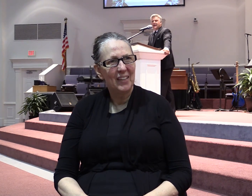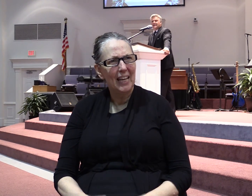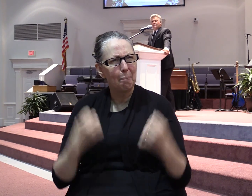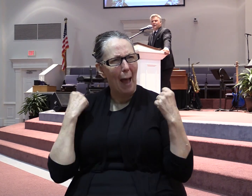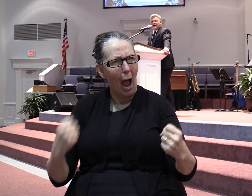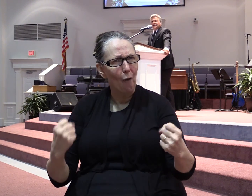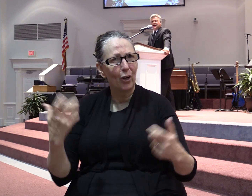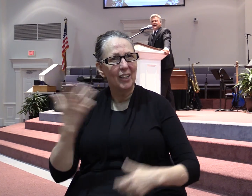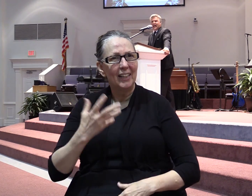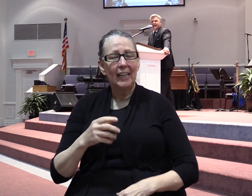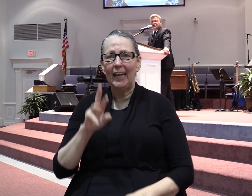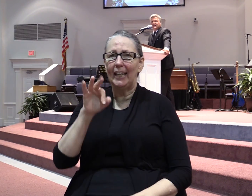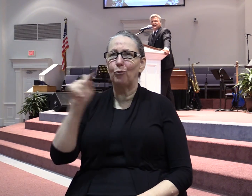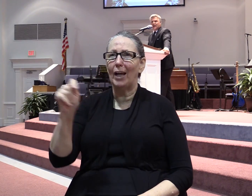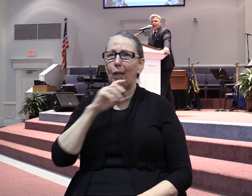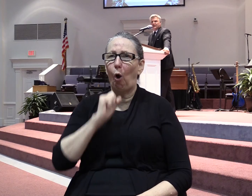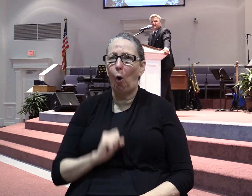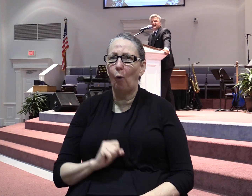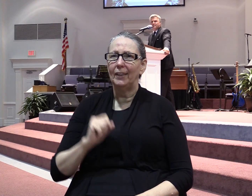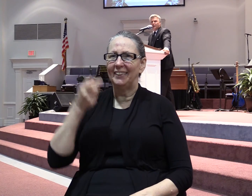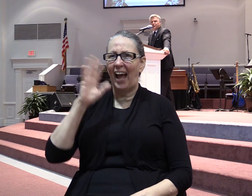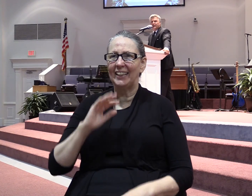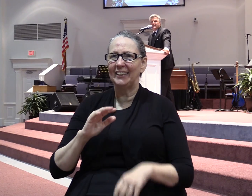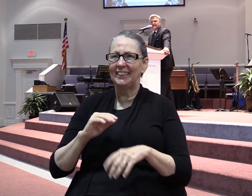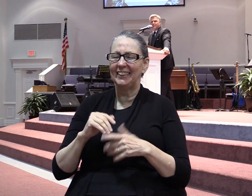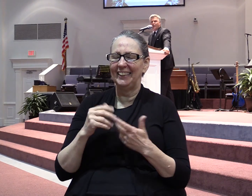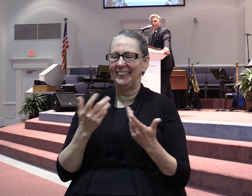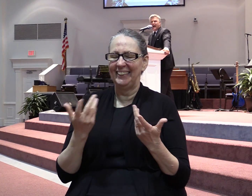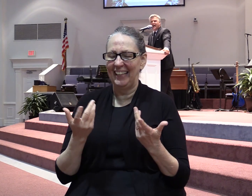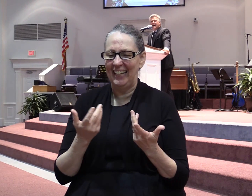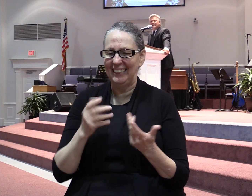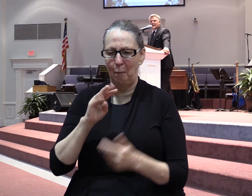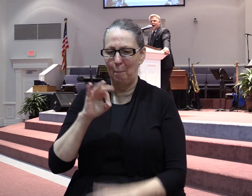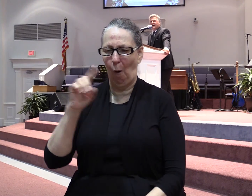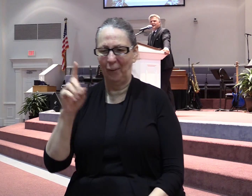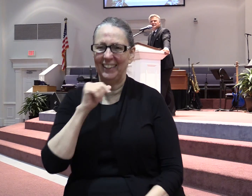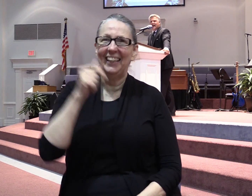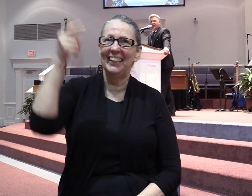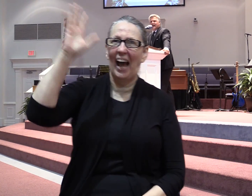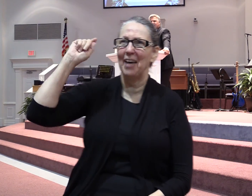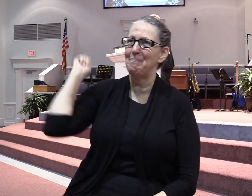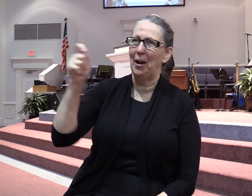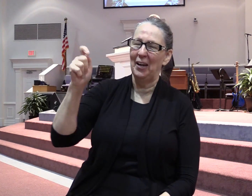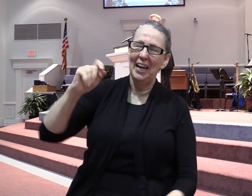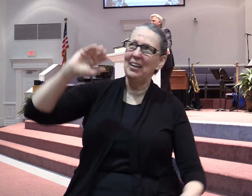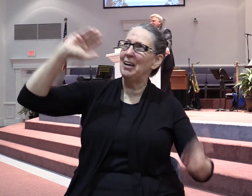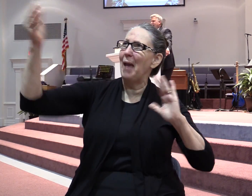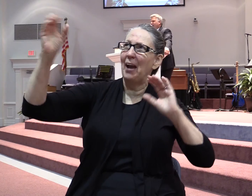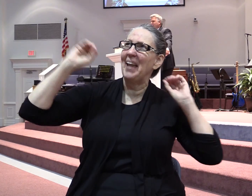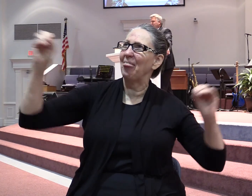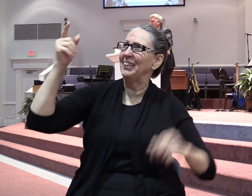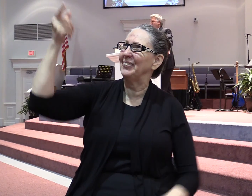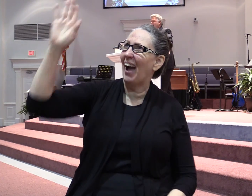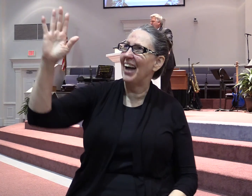Understand me, he doesn't rust, he doesn't age, he doesn't tarnish, he doesn't mildew, he doesn't mold. He's God and there's none like him. He said